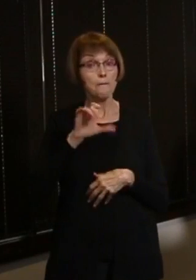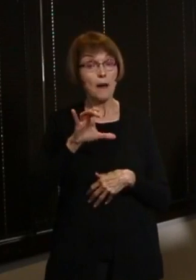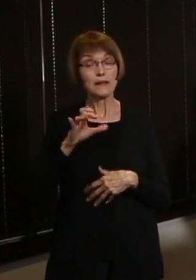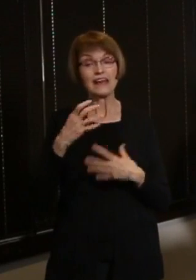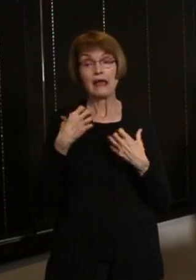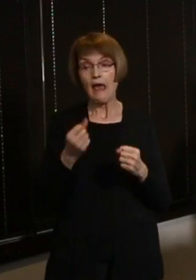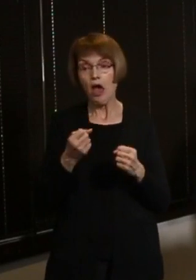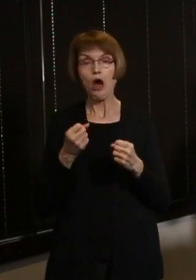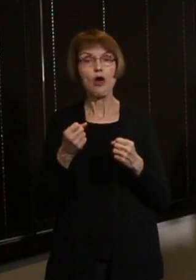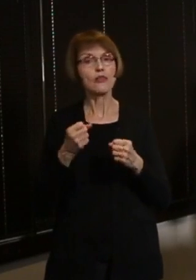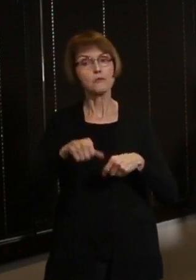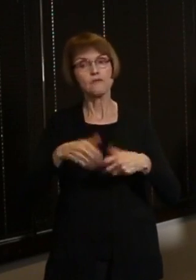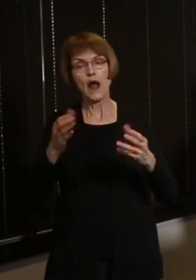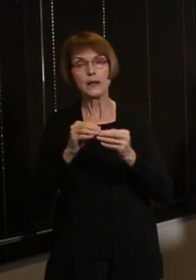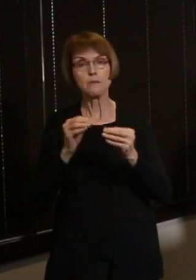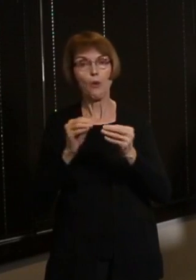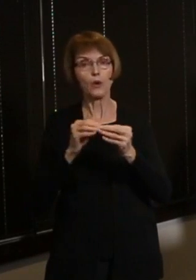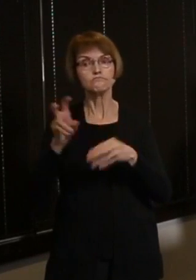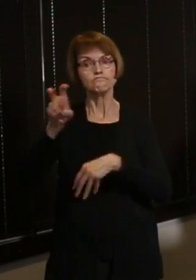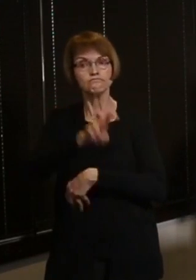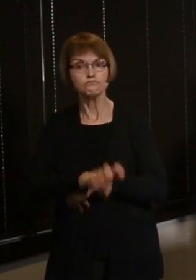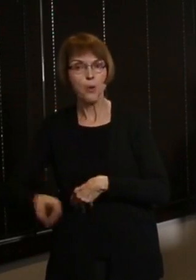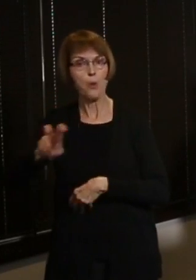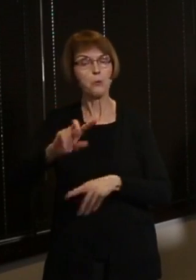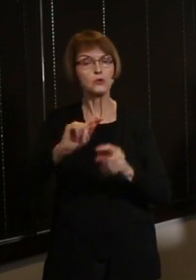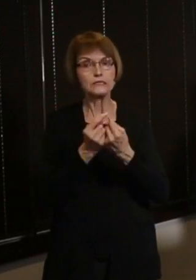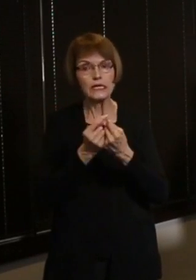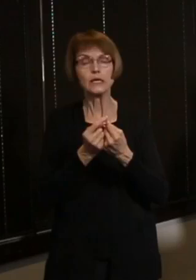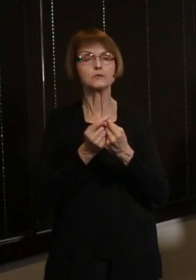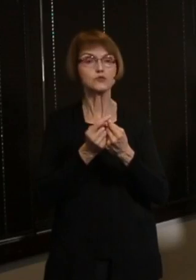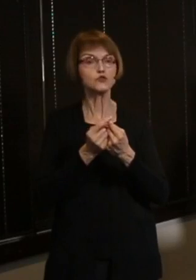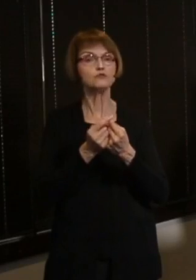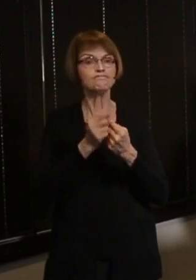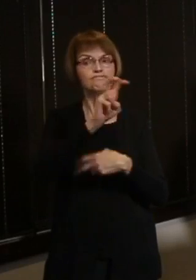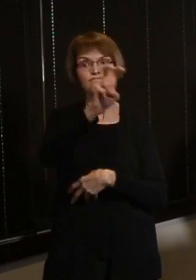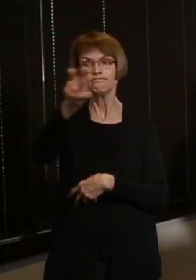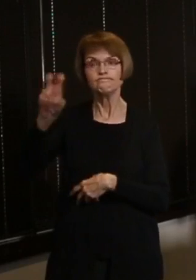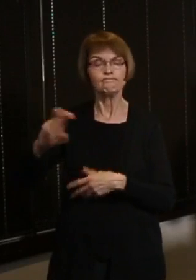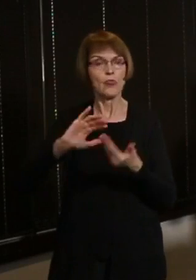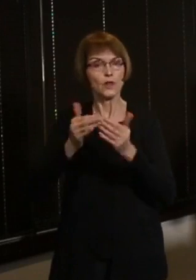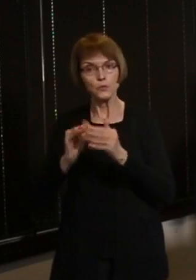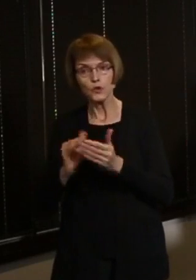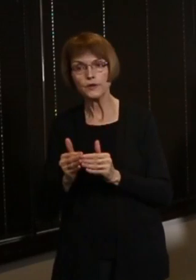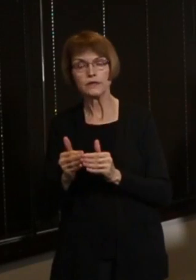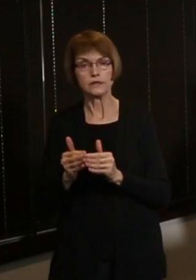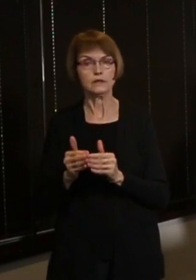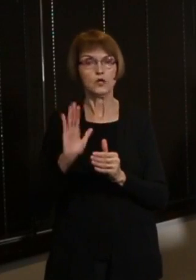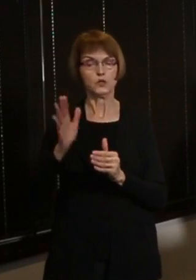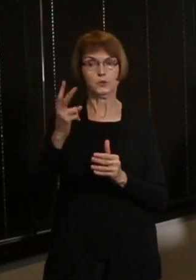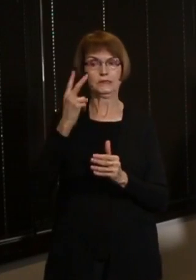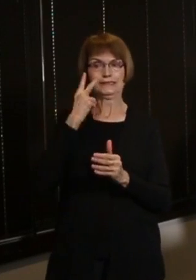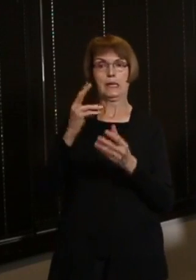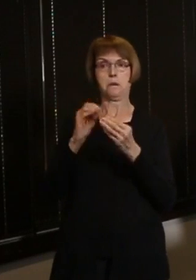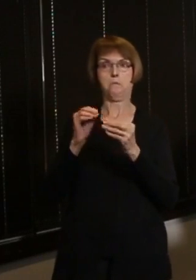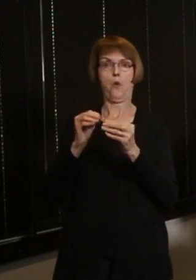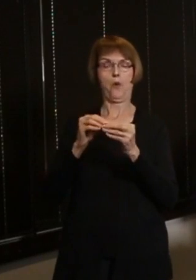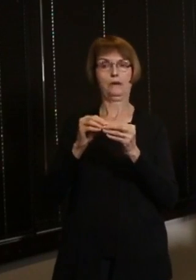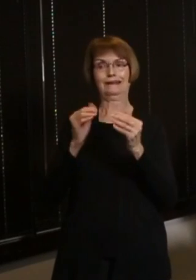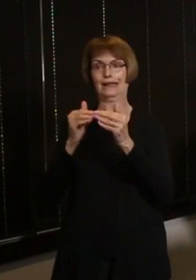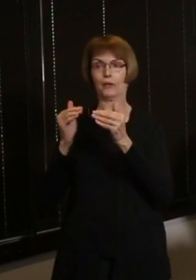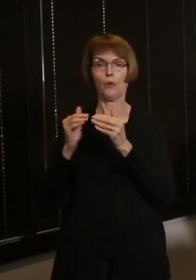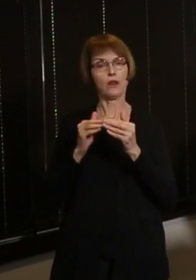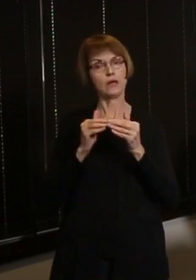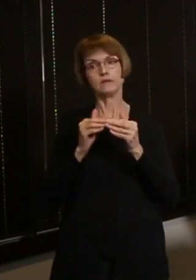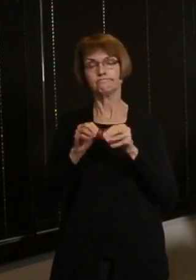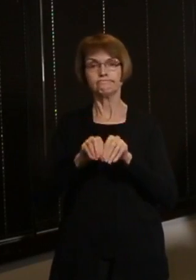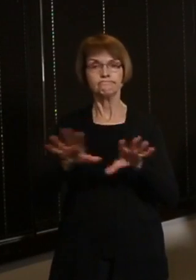more mobile teams to get out into the community. So I think you're going to see more and more of a distributed model for vaccines. So whether that's